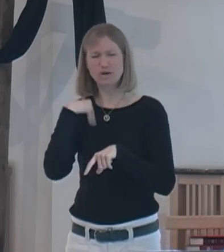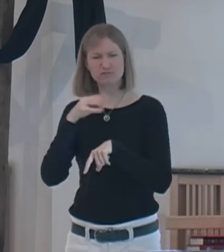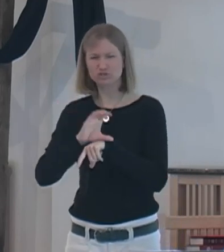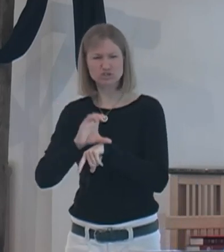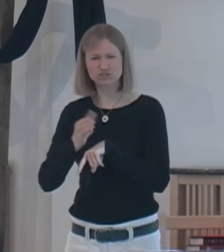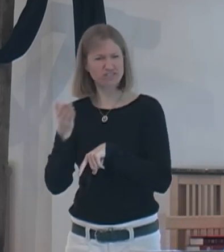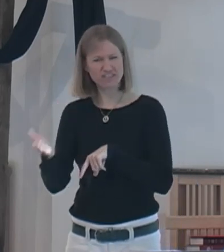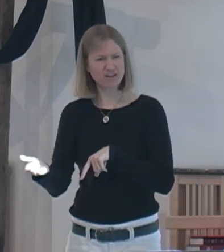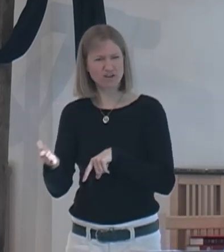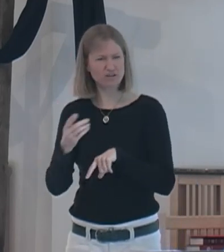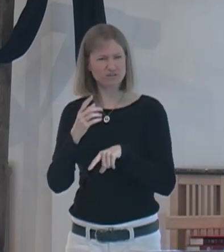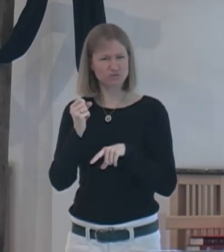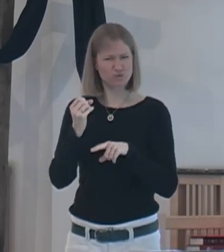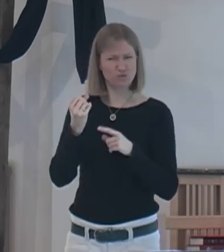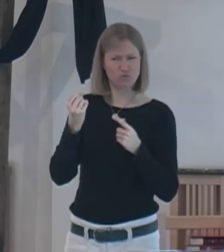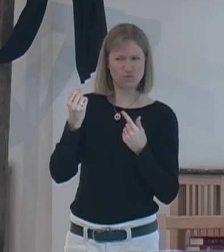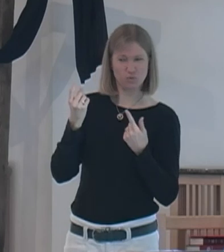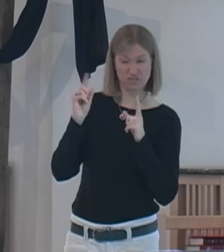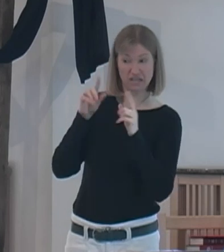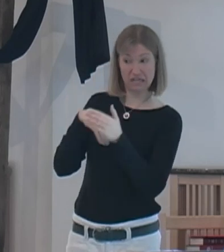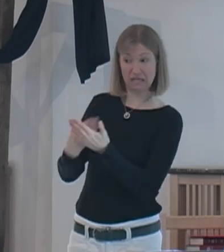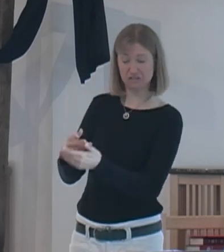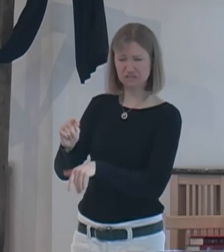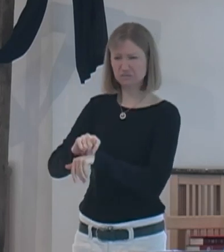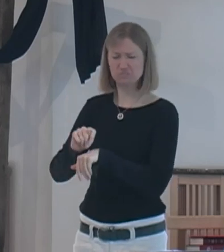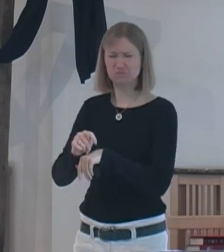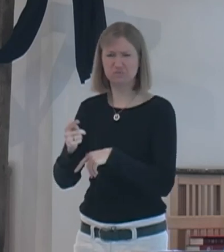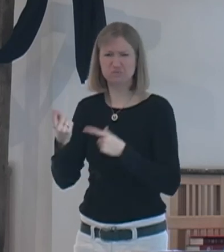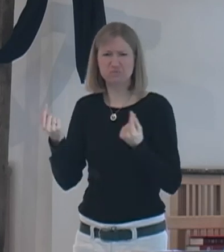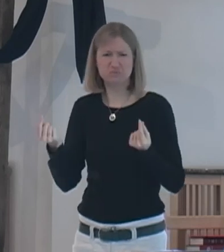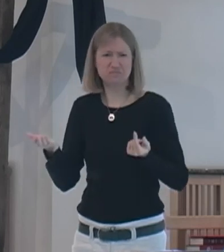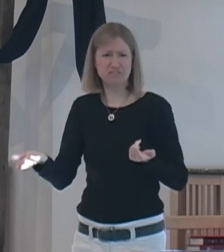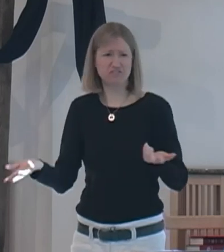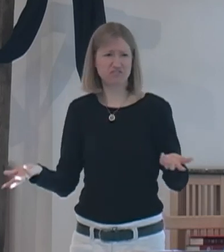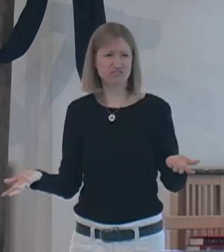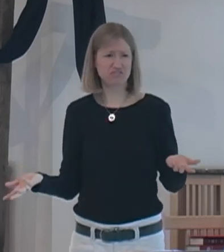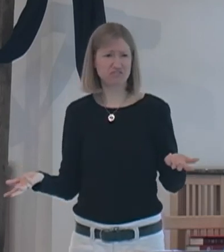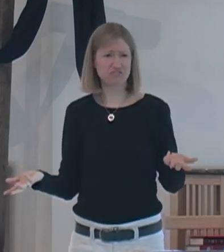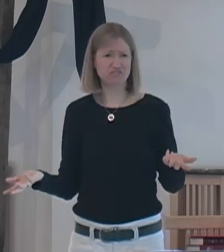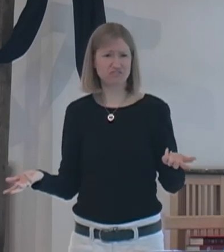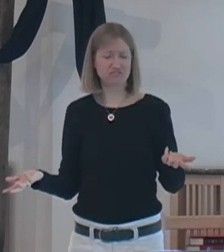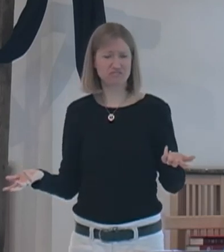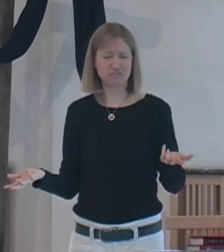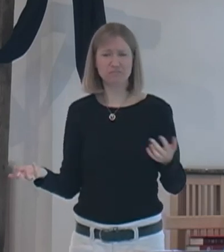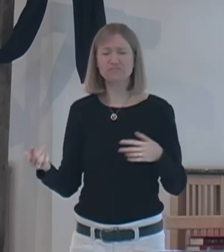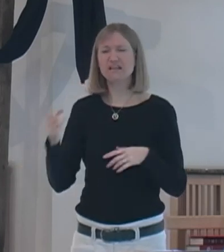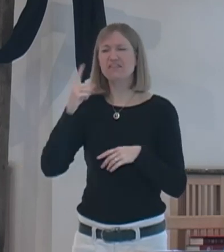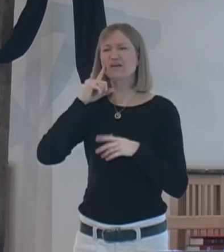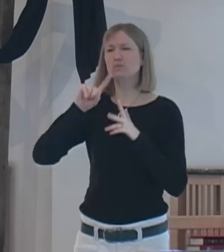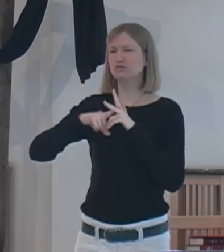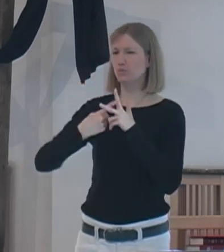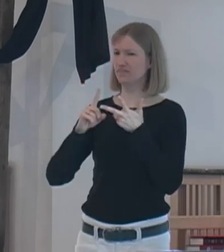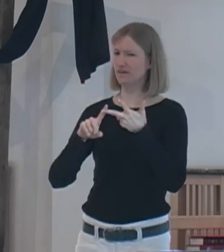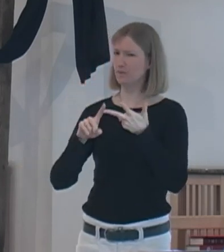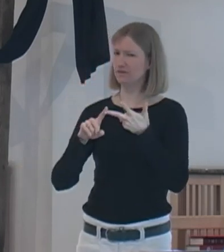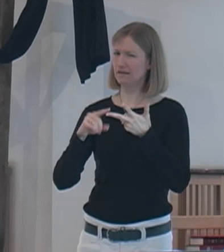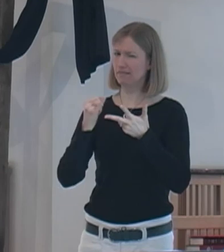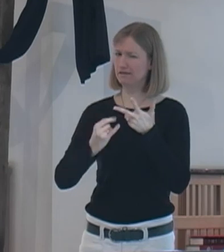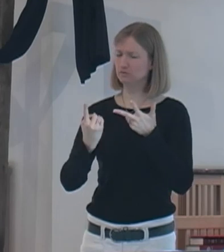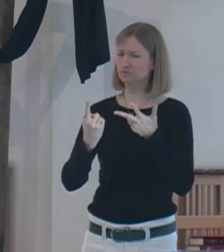What did they expect to do when they came? Well, to answer that question, I think we'll start with that one, the last one.